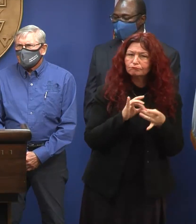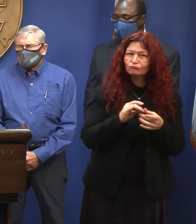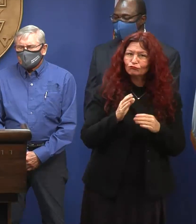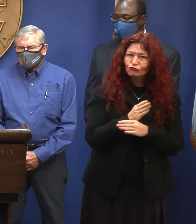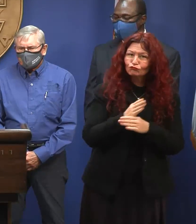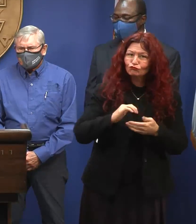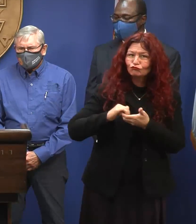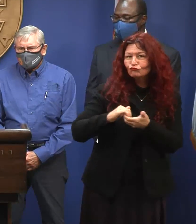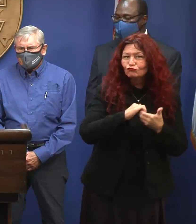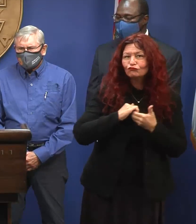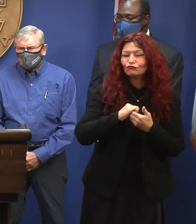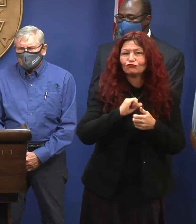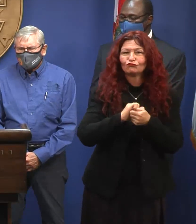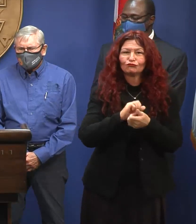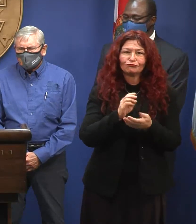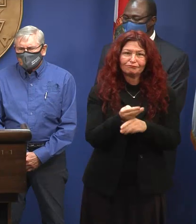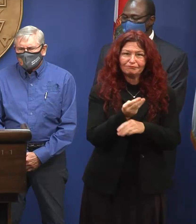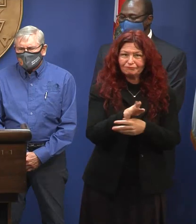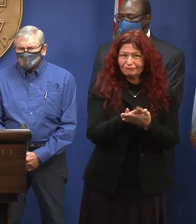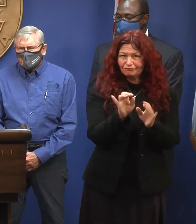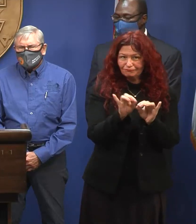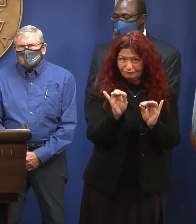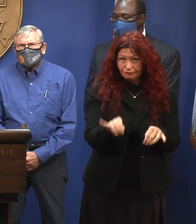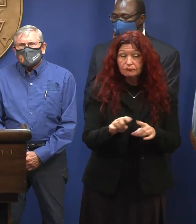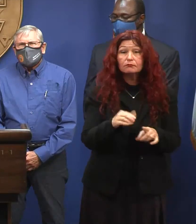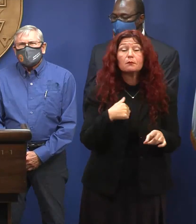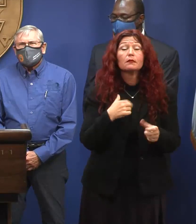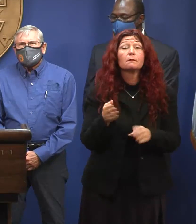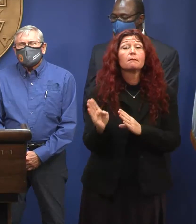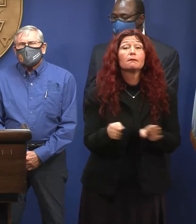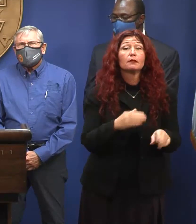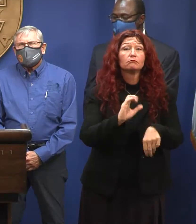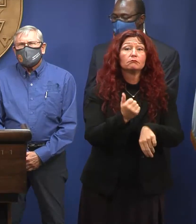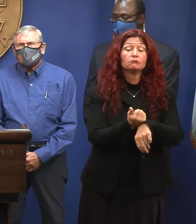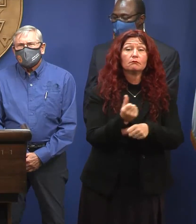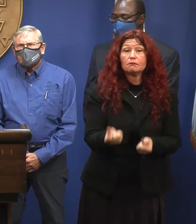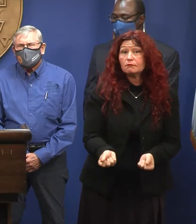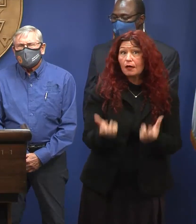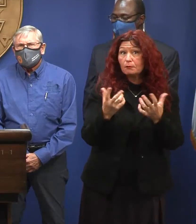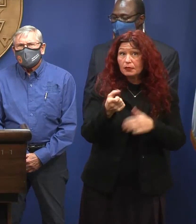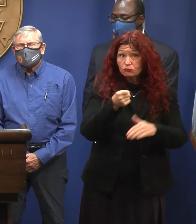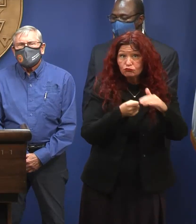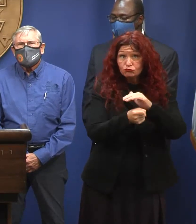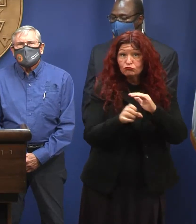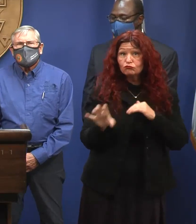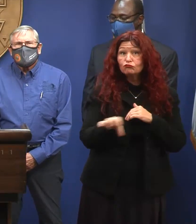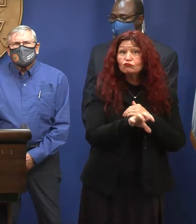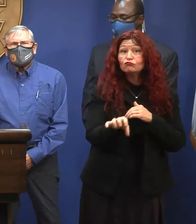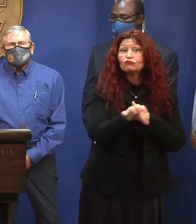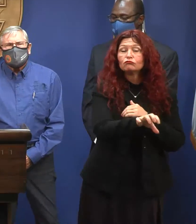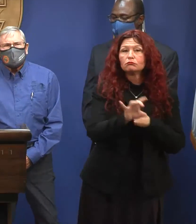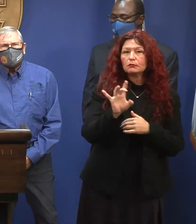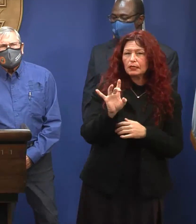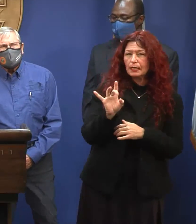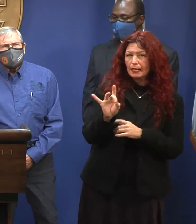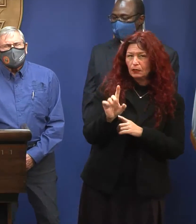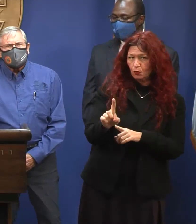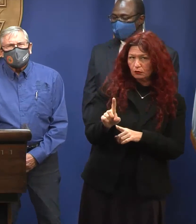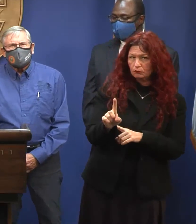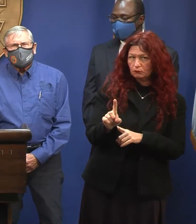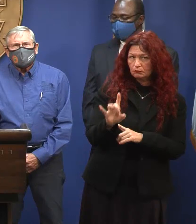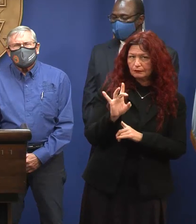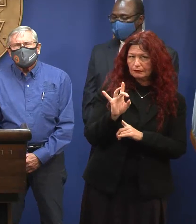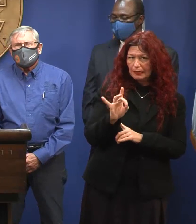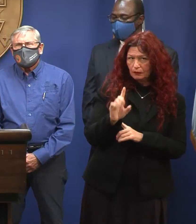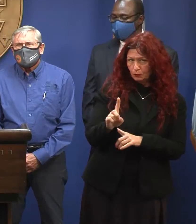County. We will have 81 evacuation centers, including medical evacuation centers. And this gives our county